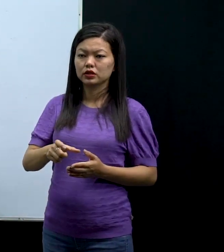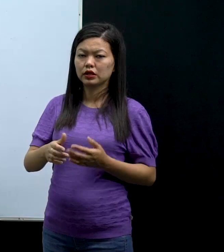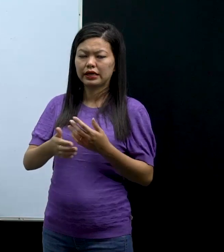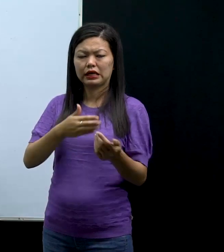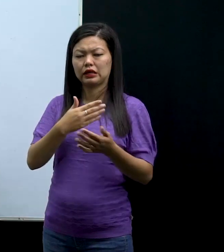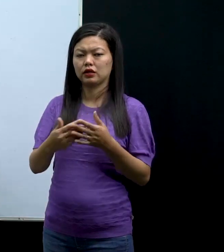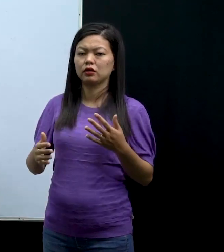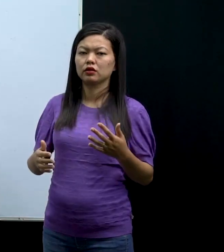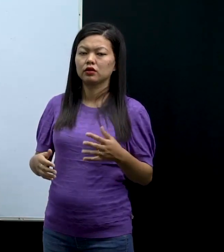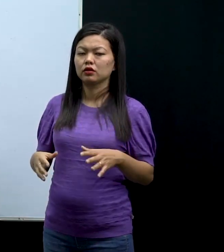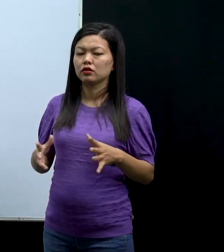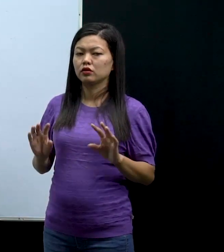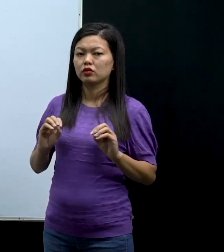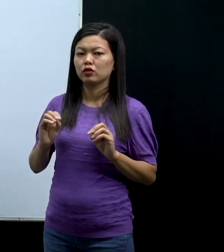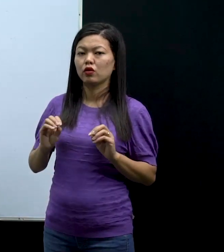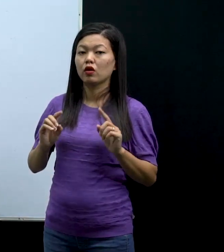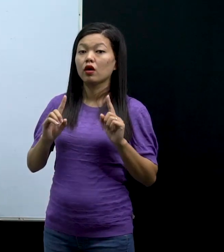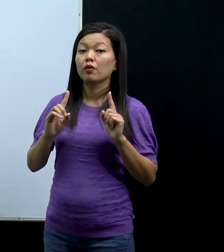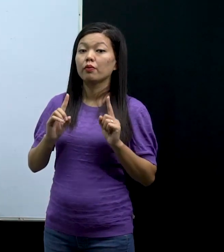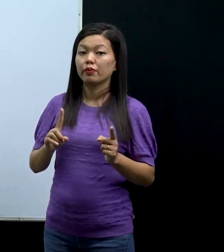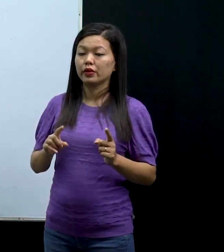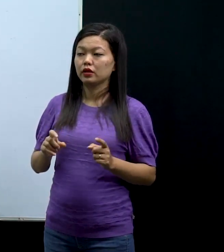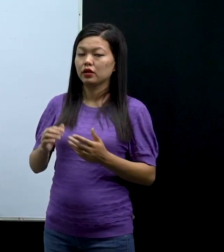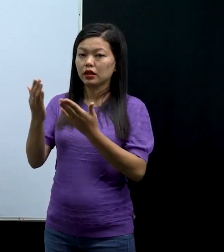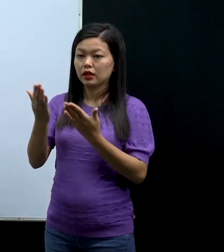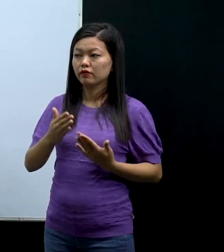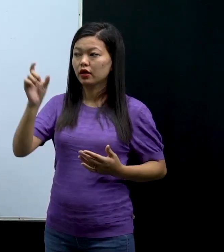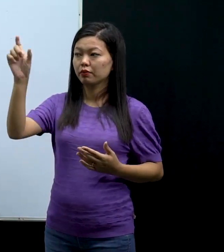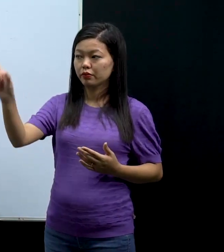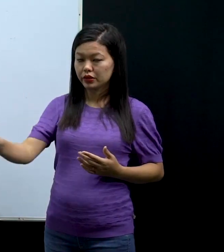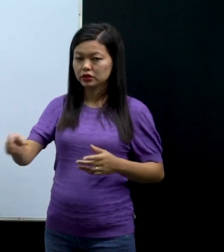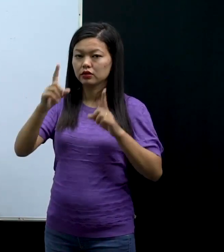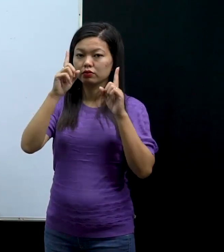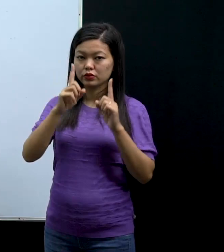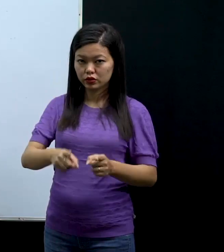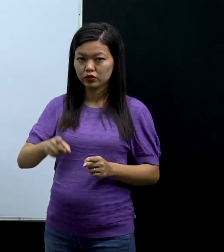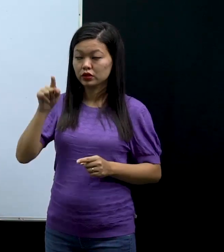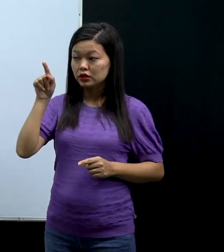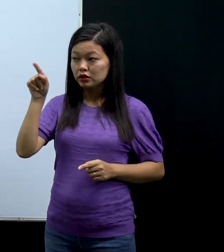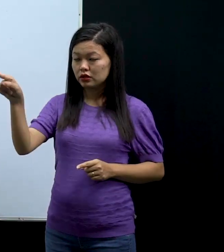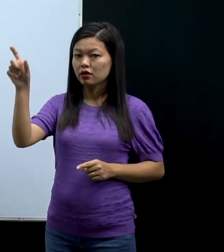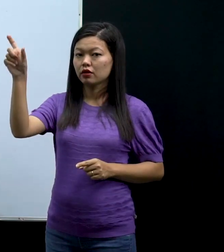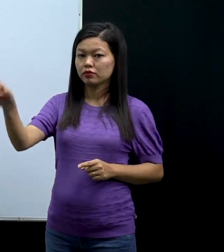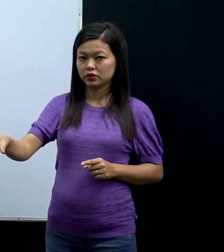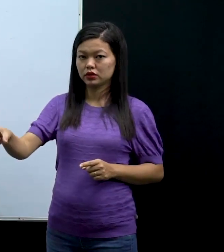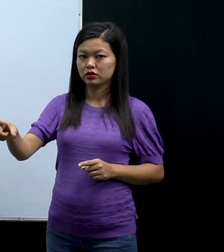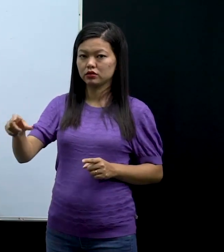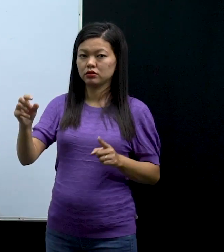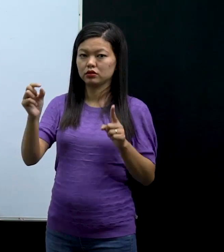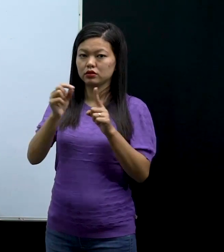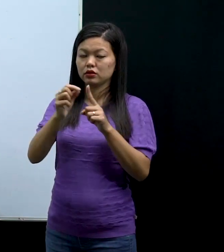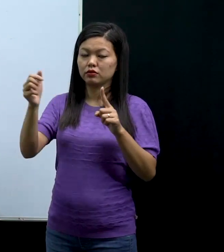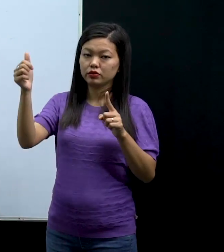village. It is because he is holding a position in the government, in the department, or in any